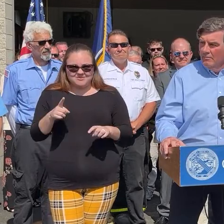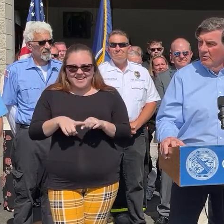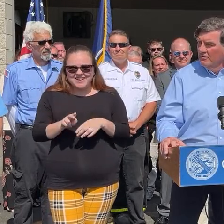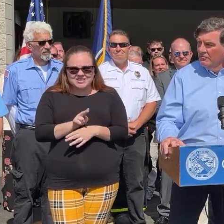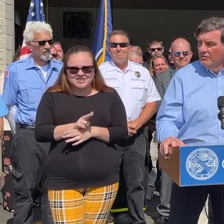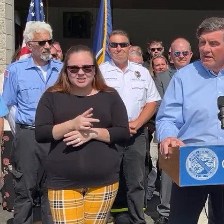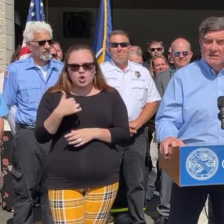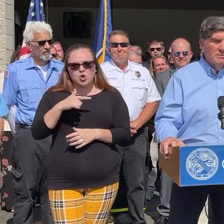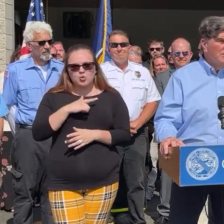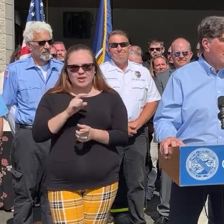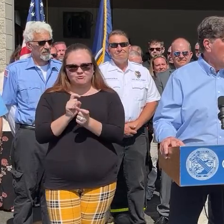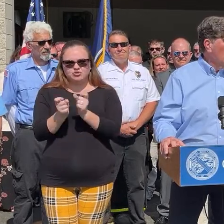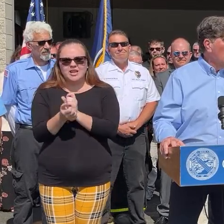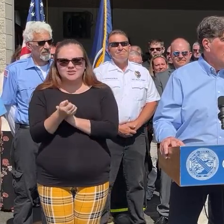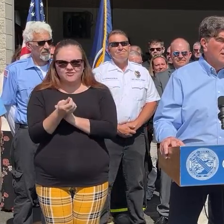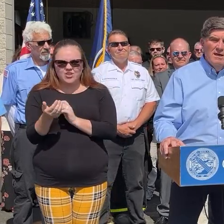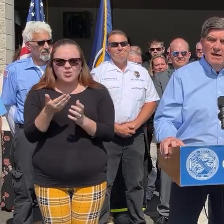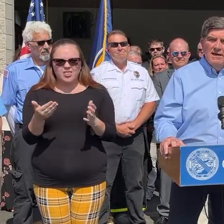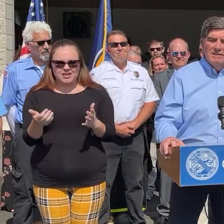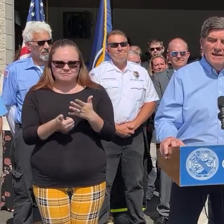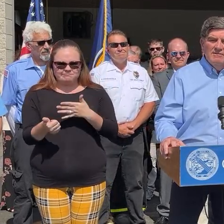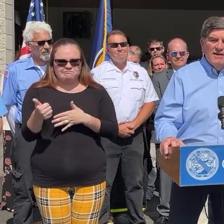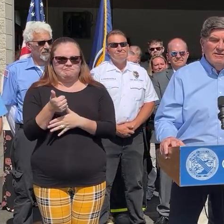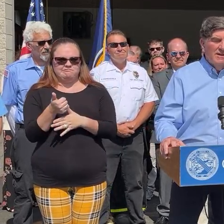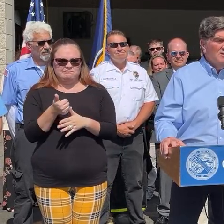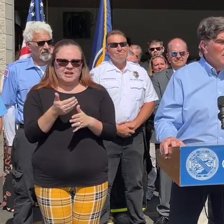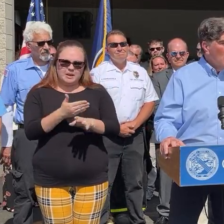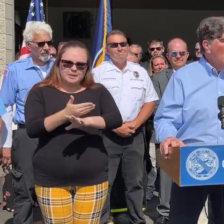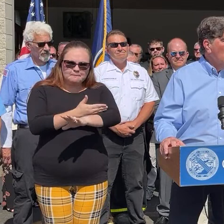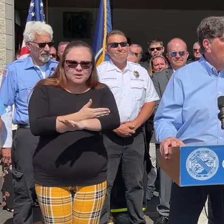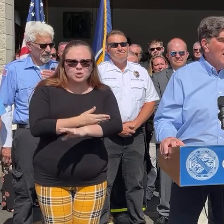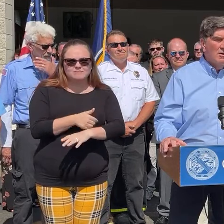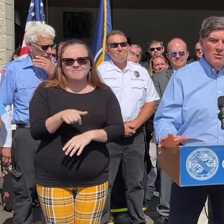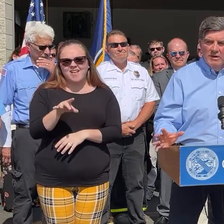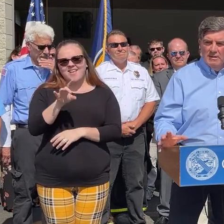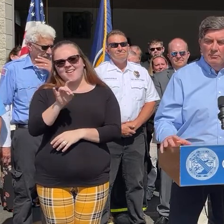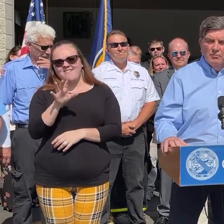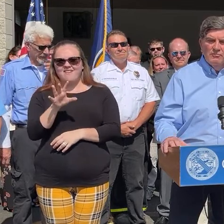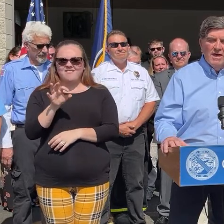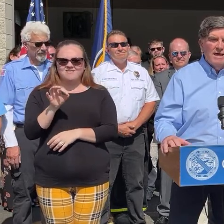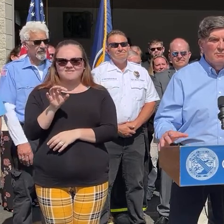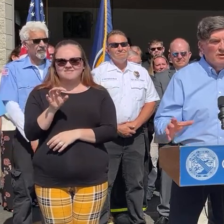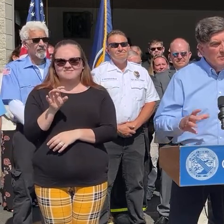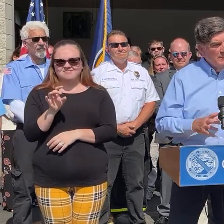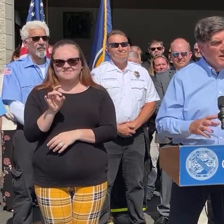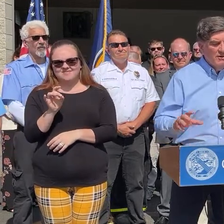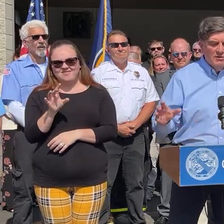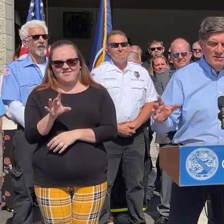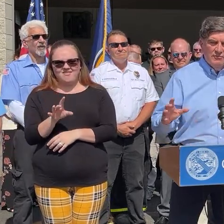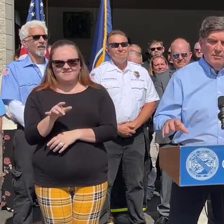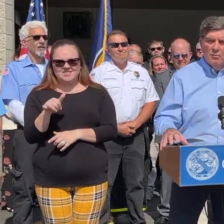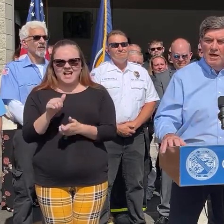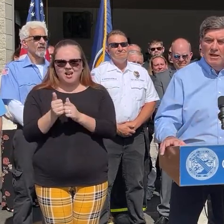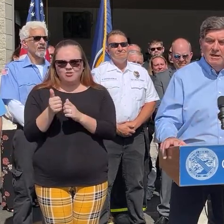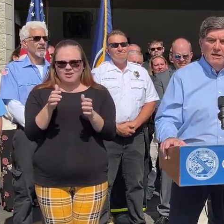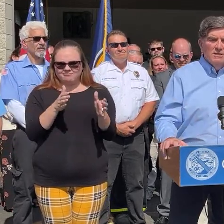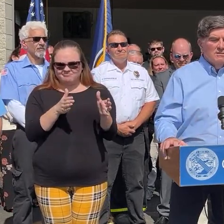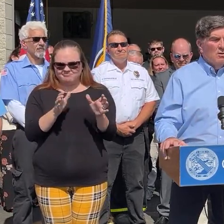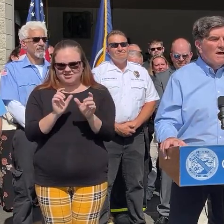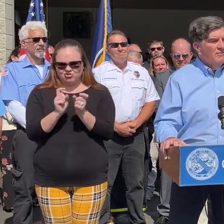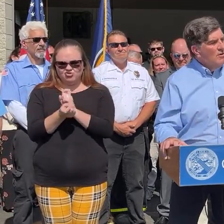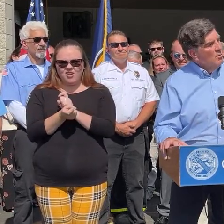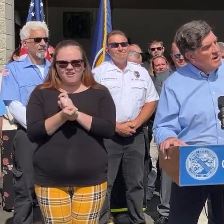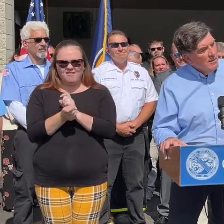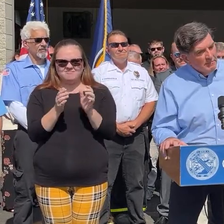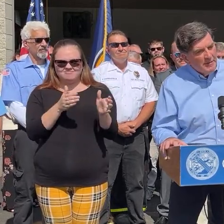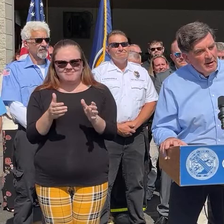enhanced a number of different things. We've taken a look at the 858 snow number and how can we can improve that and bring people under a different umbrella. So